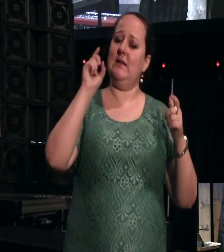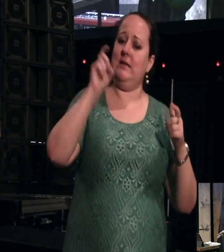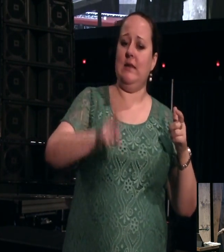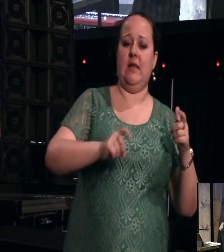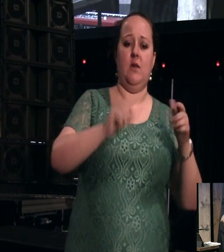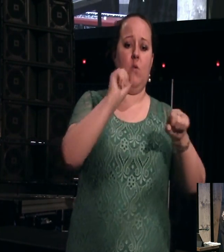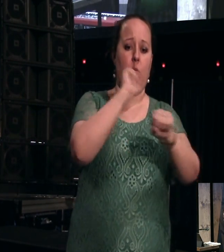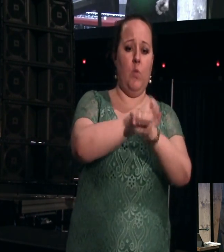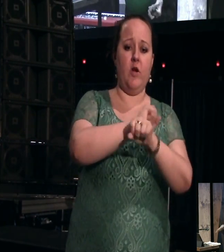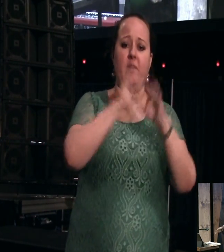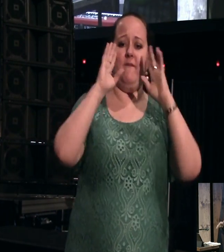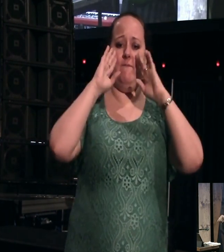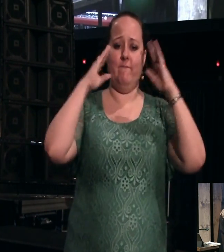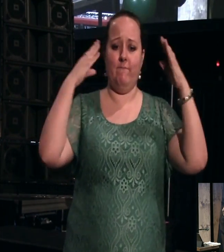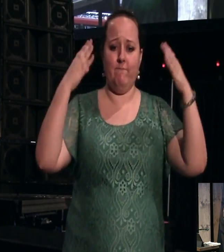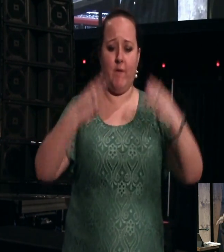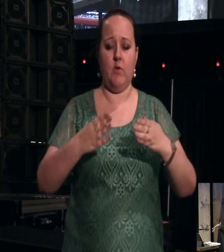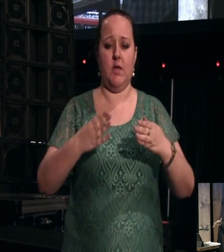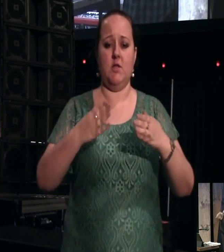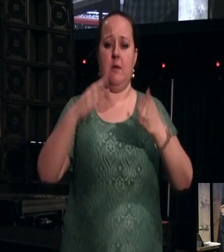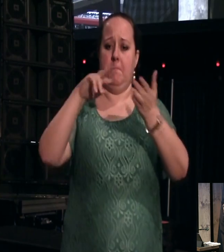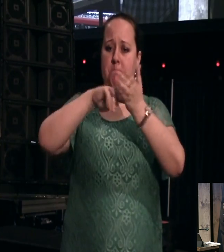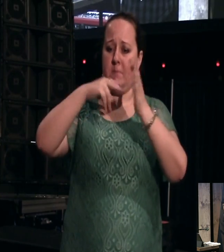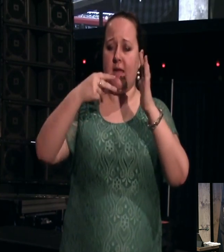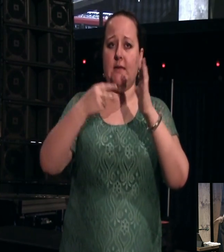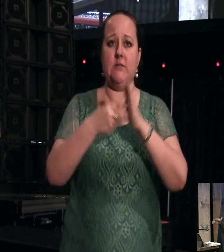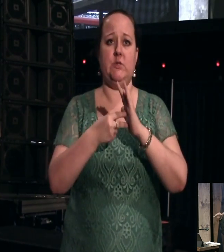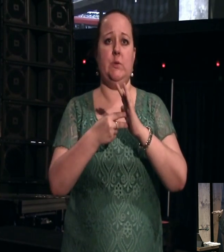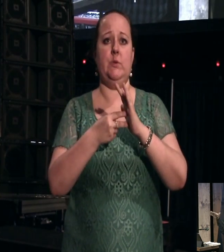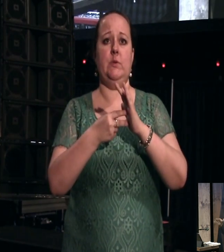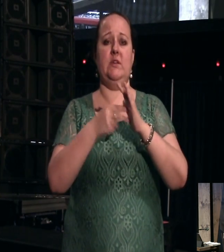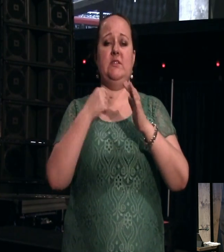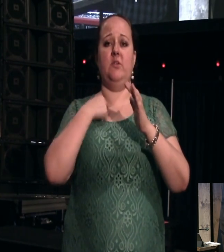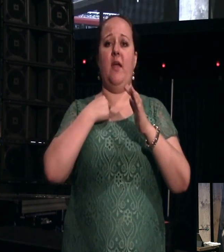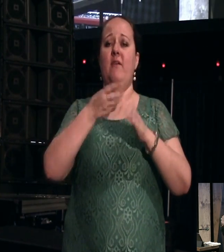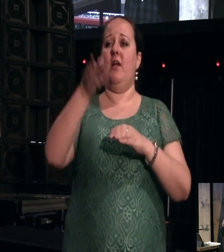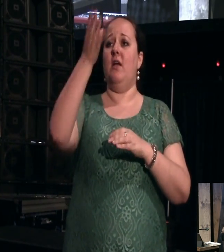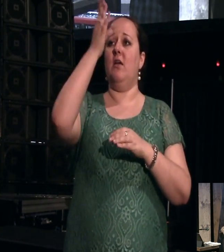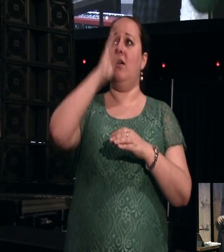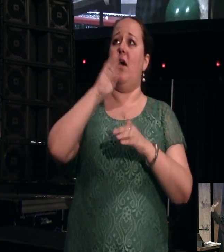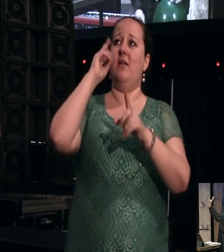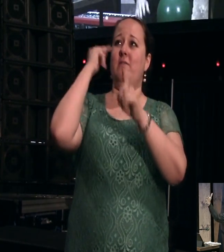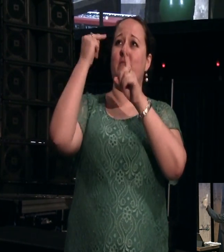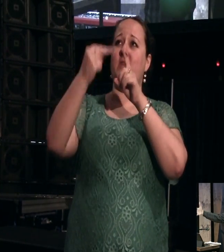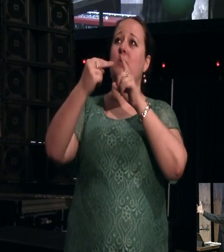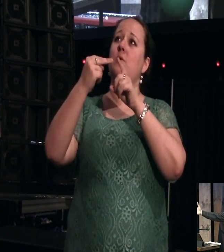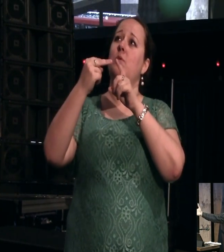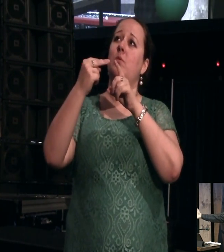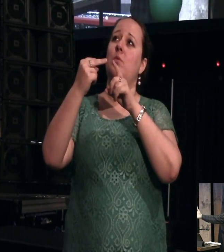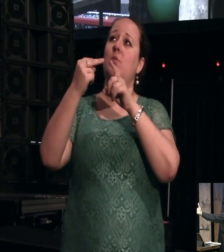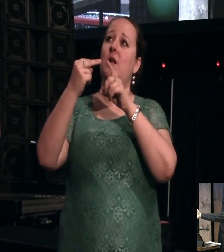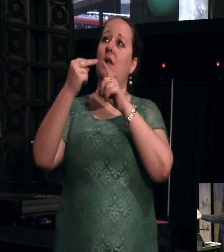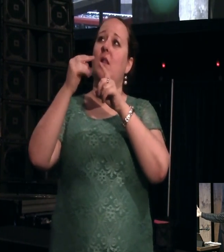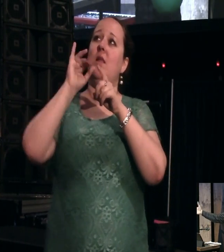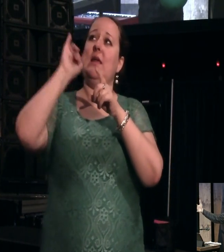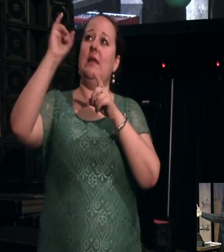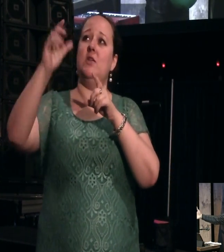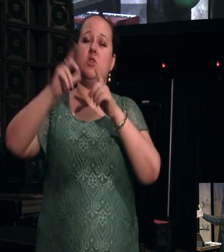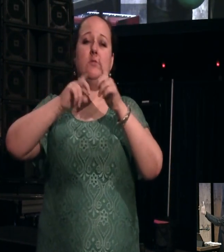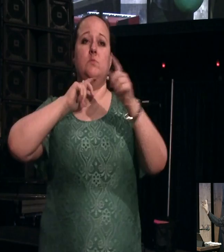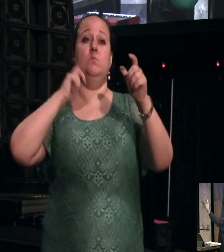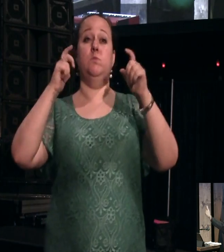takes effort. It takes work. It takes focus. It takes intentionality to have an inflated